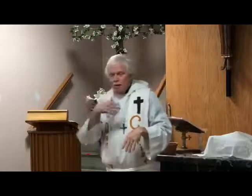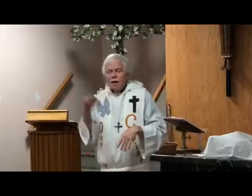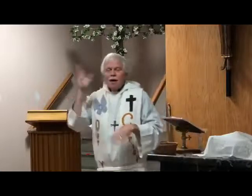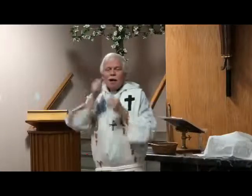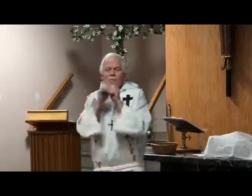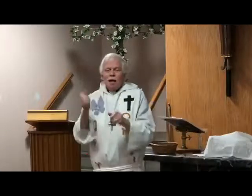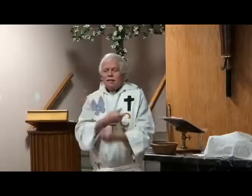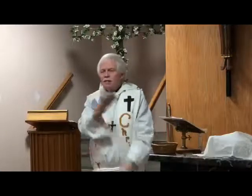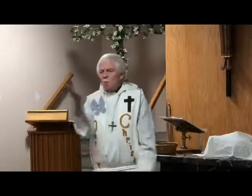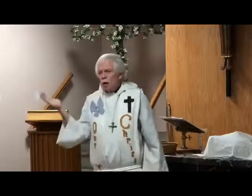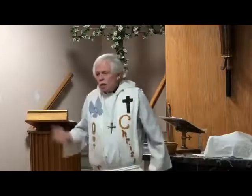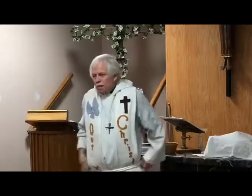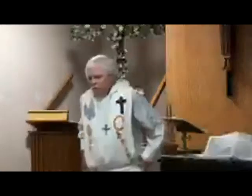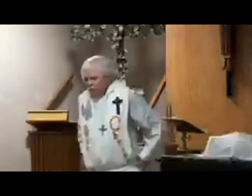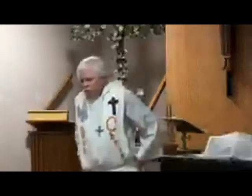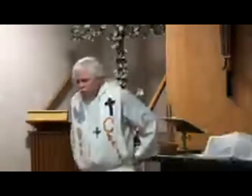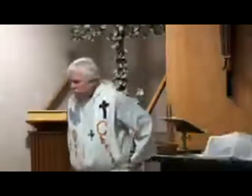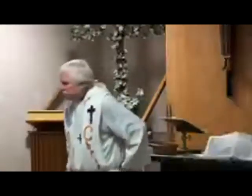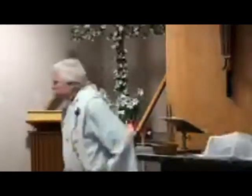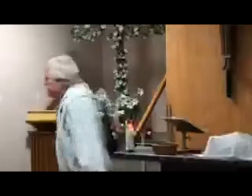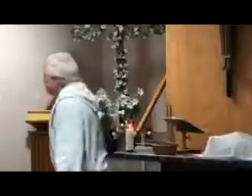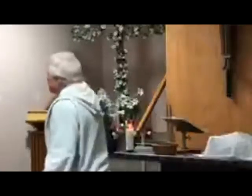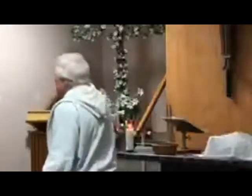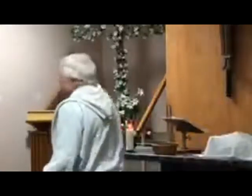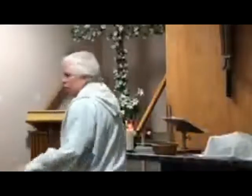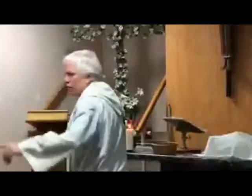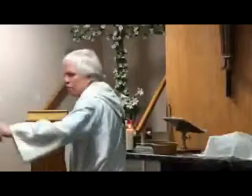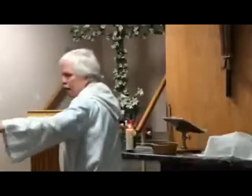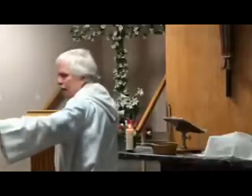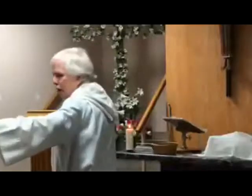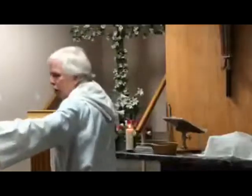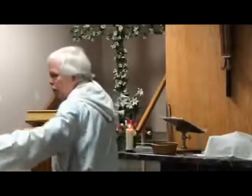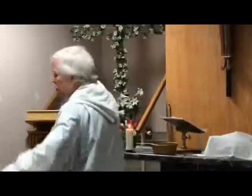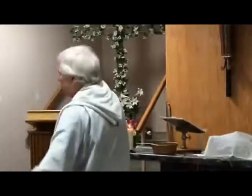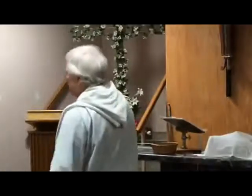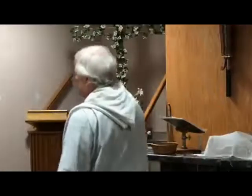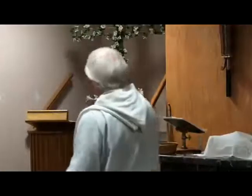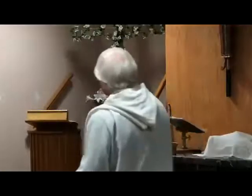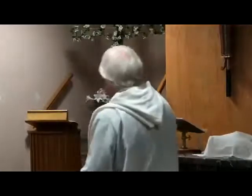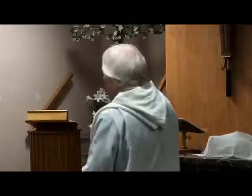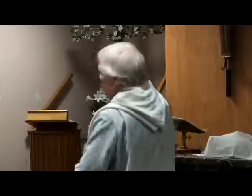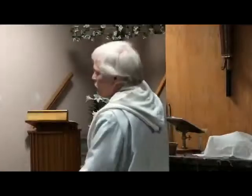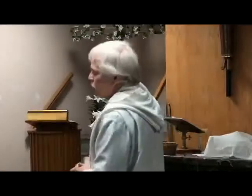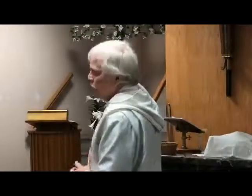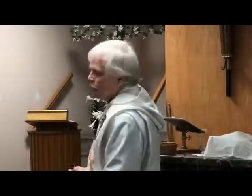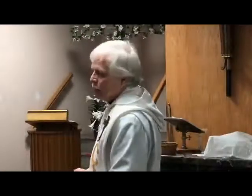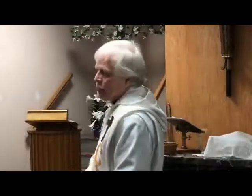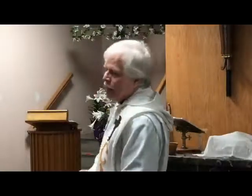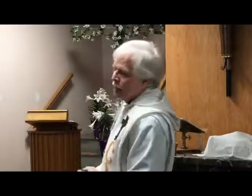Why? God bless each one of you. What? Right back there. No, he blesses all of you.